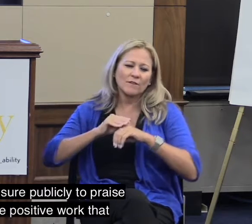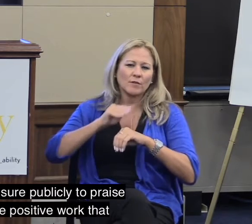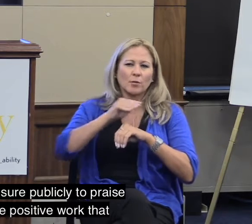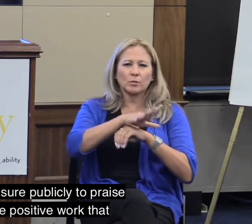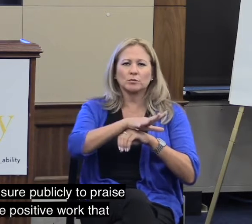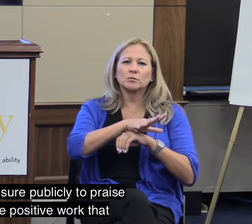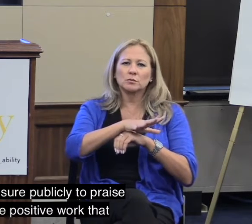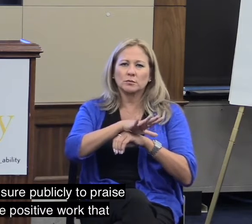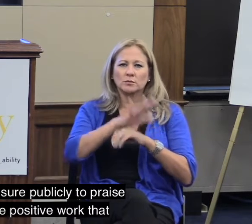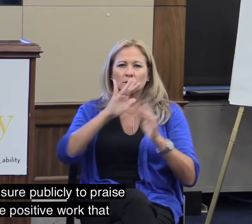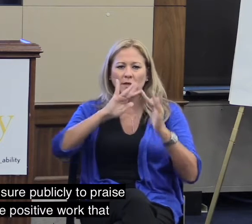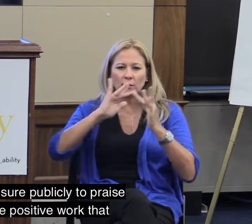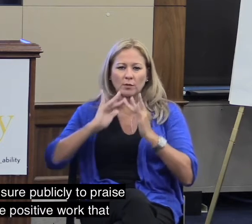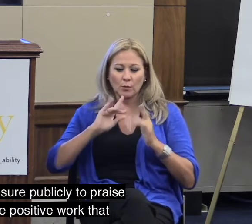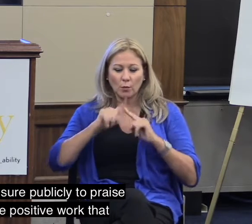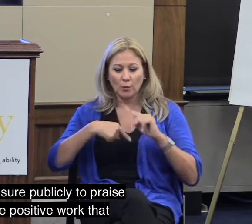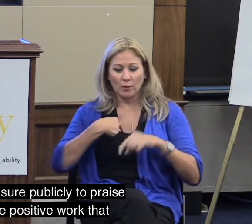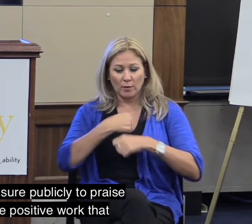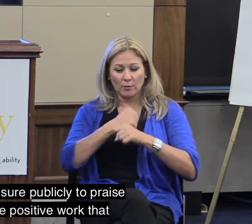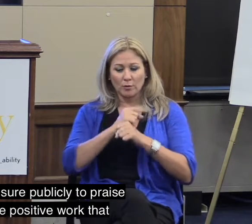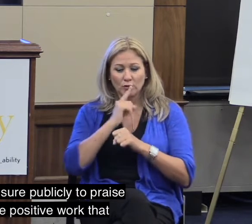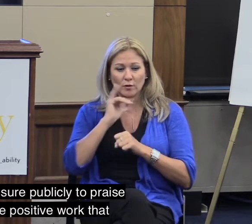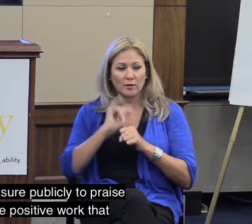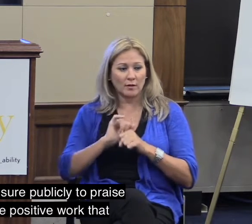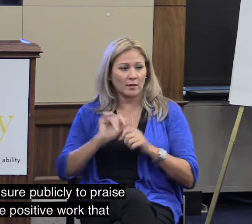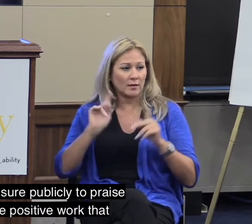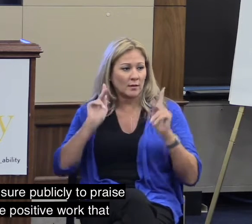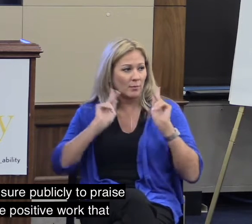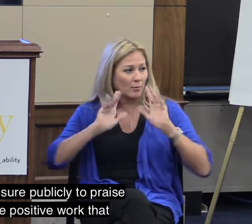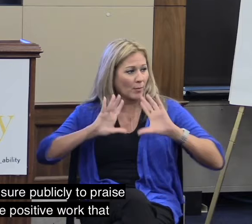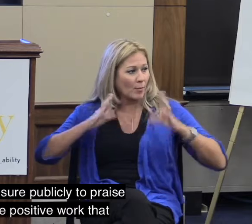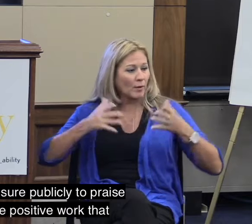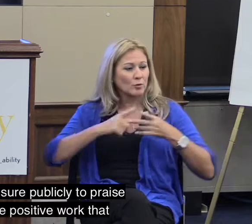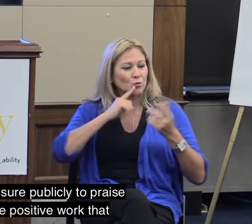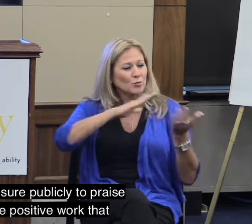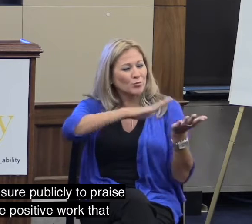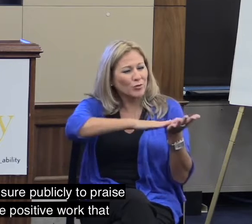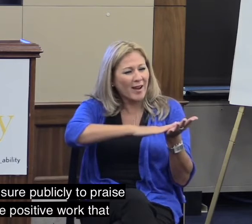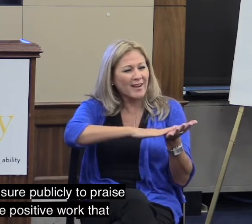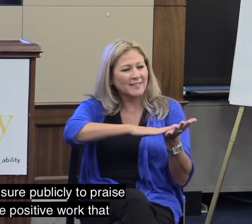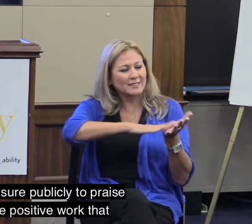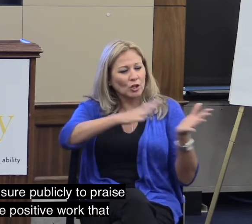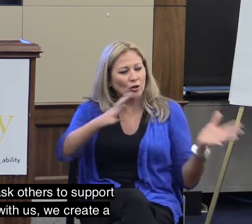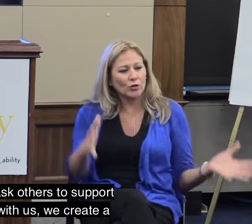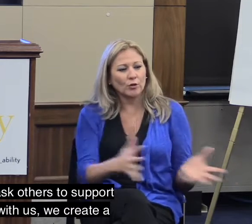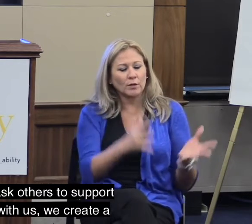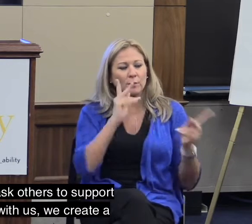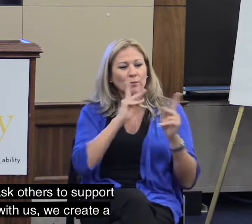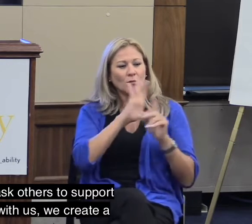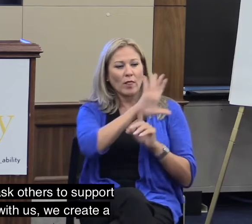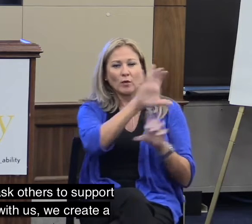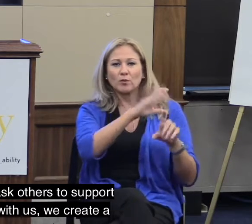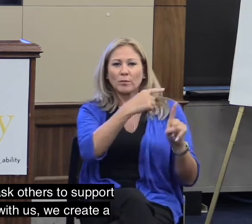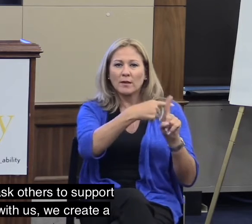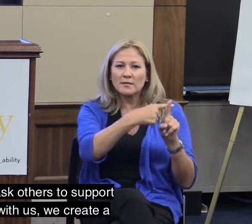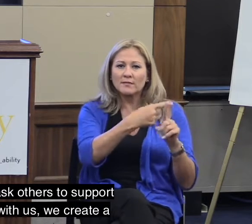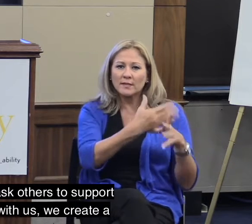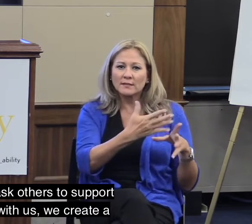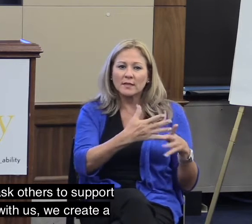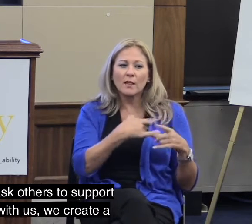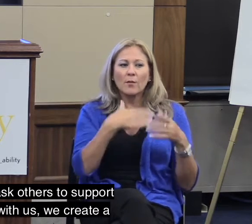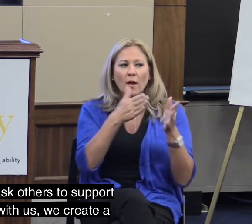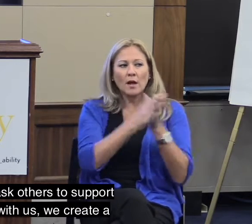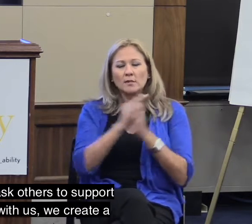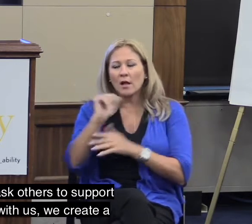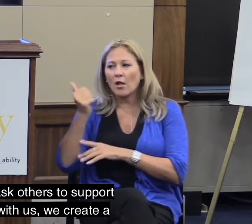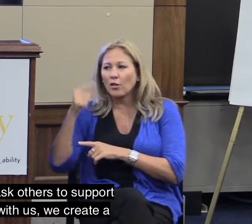Because when we make sure publicly to praise those around us for the positive work that they do, and when we ask others to